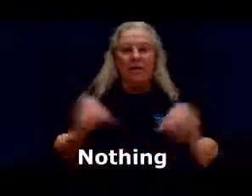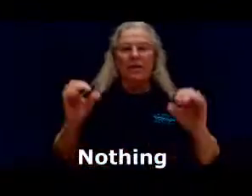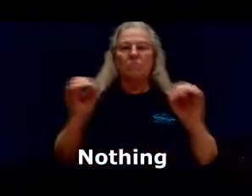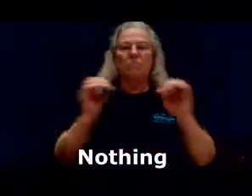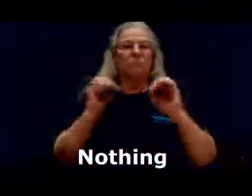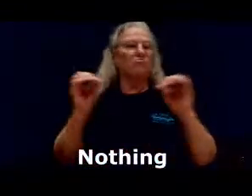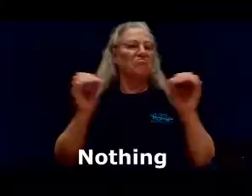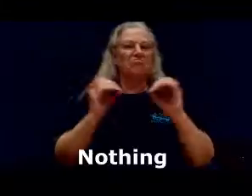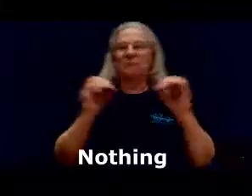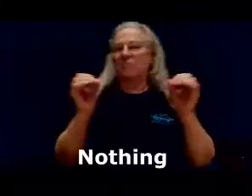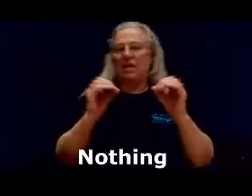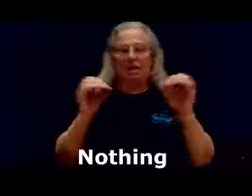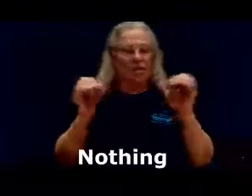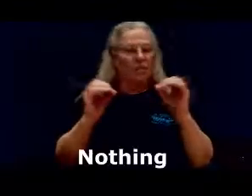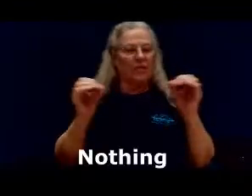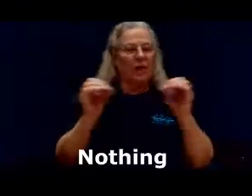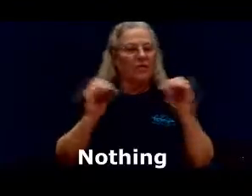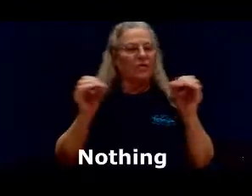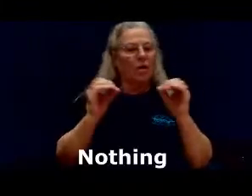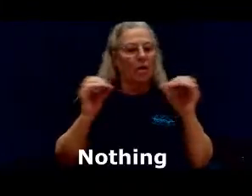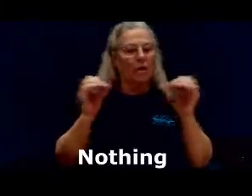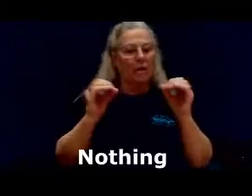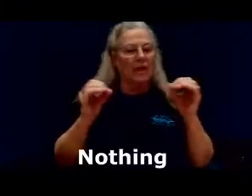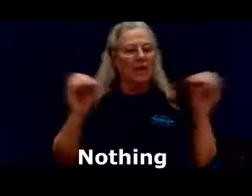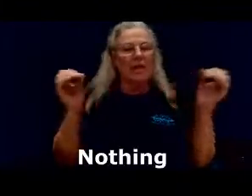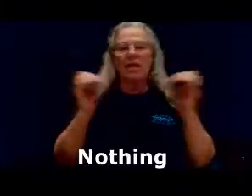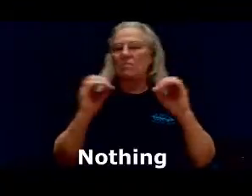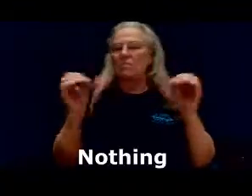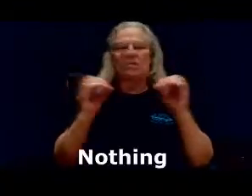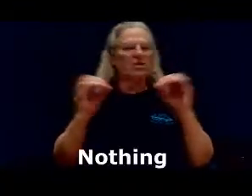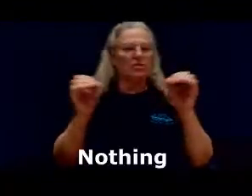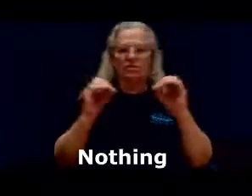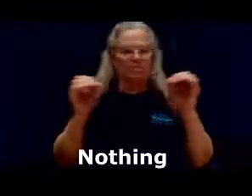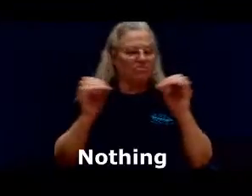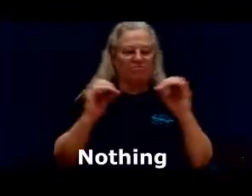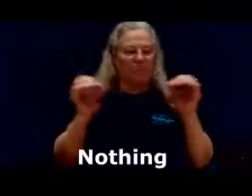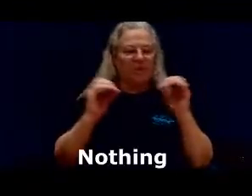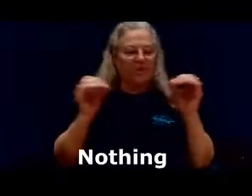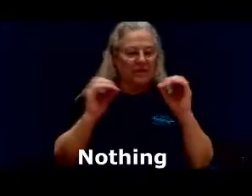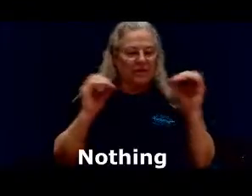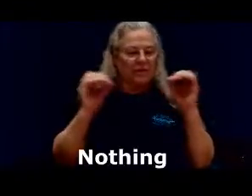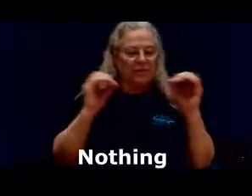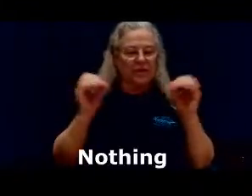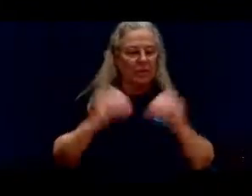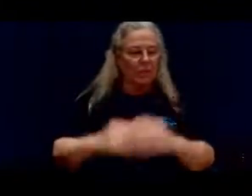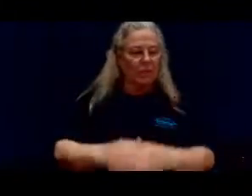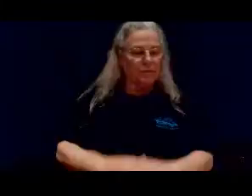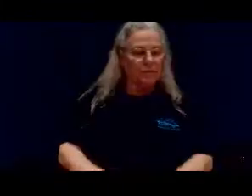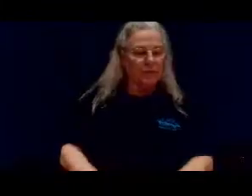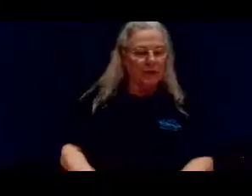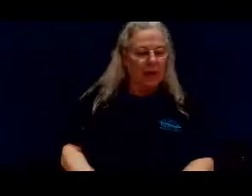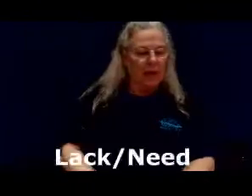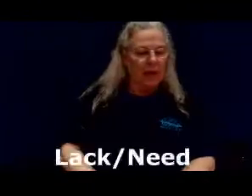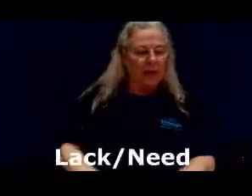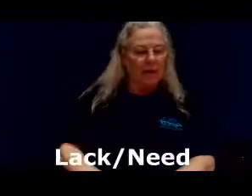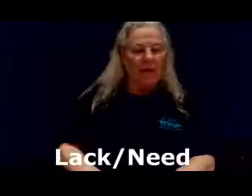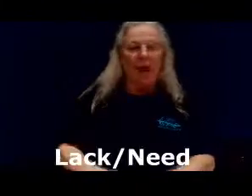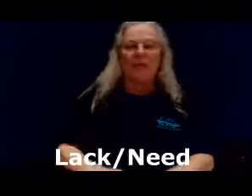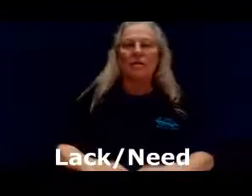Nothing, and again, we kind of talk about that. It's just nothing, 0, 0. Lack